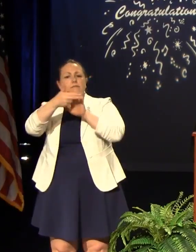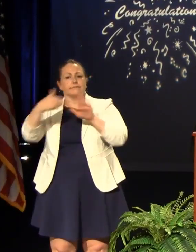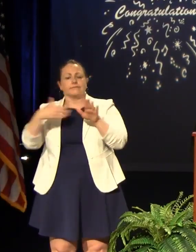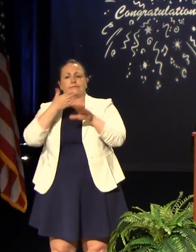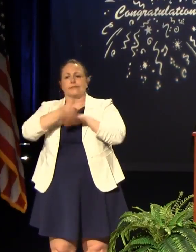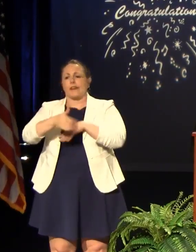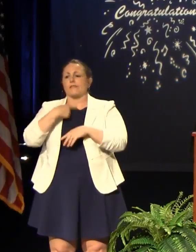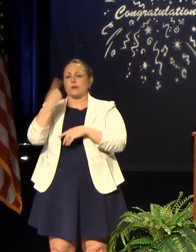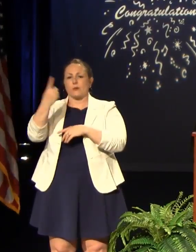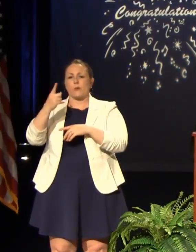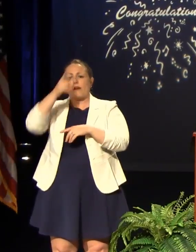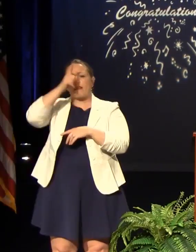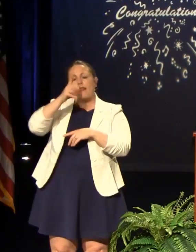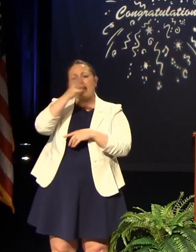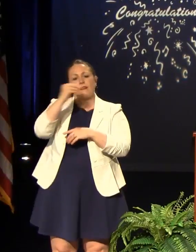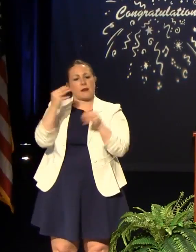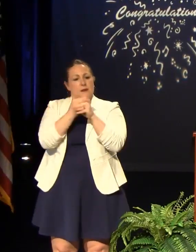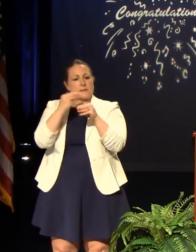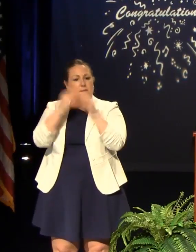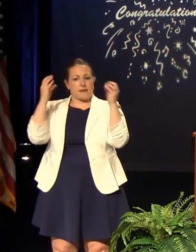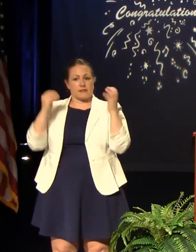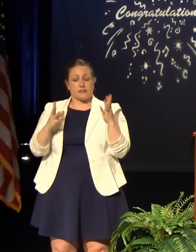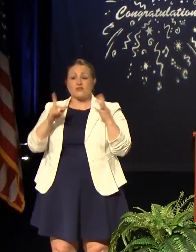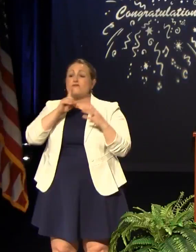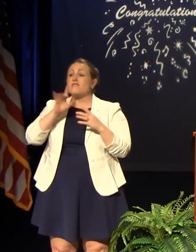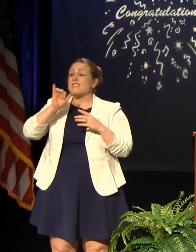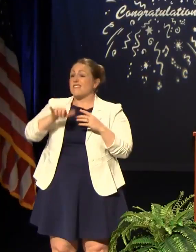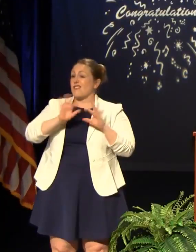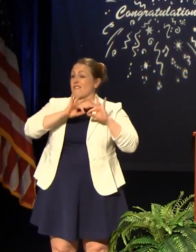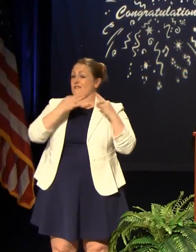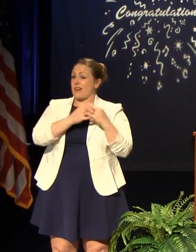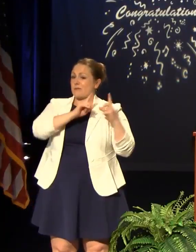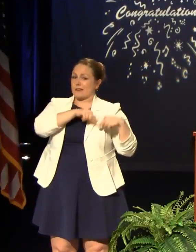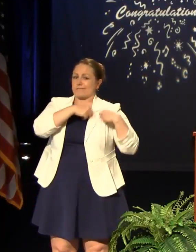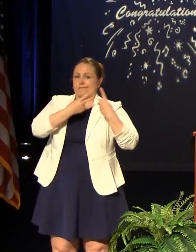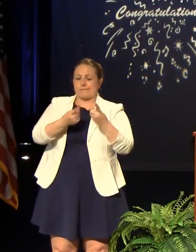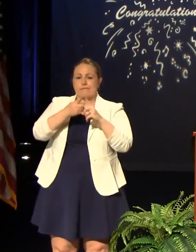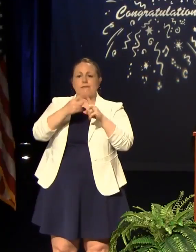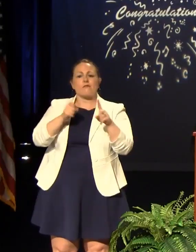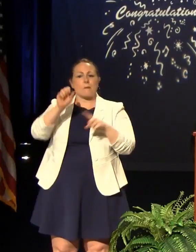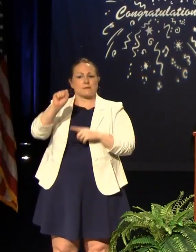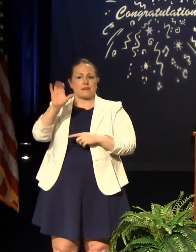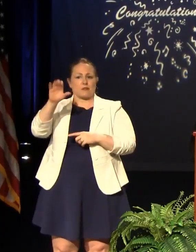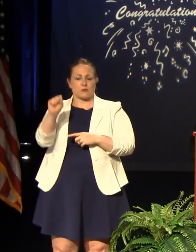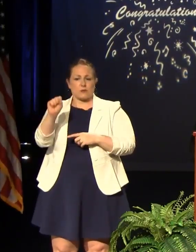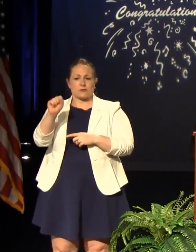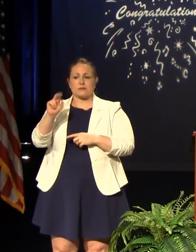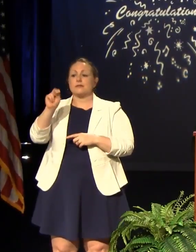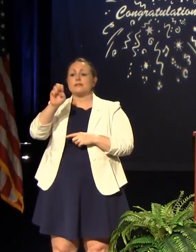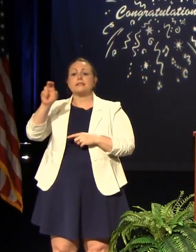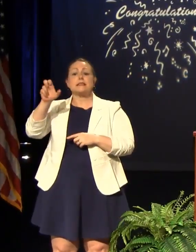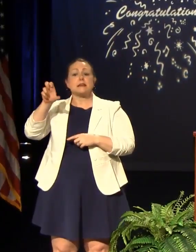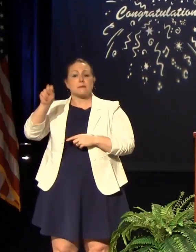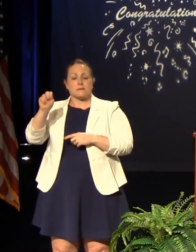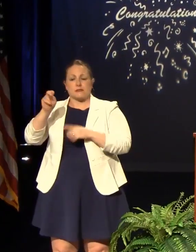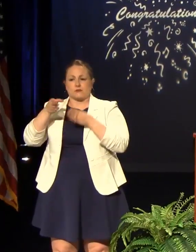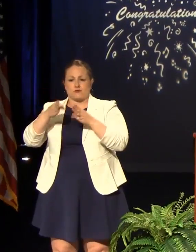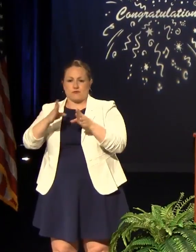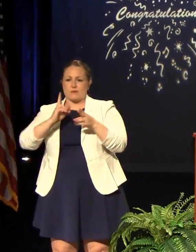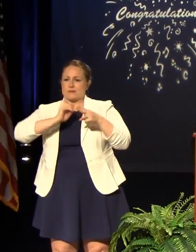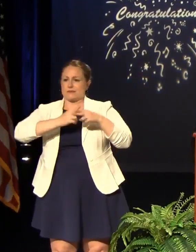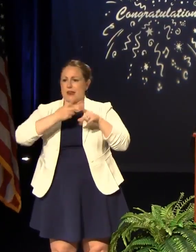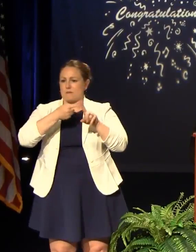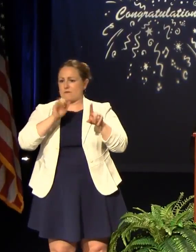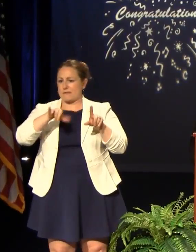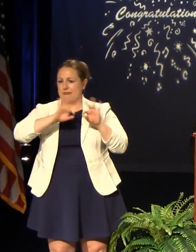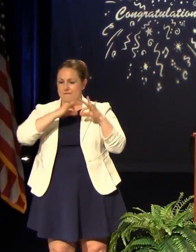who was a member of one of St. Clair Shores' original families. Neiman Street was named after this family. A plaque to be presented at commencement to the